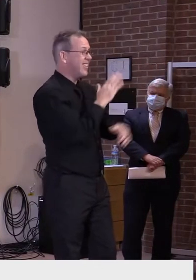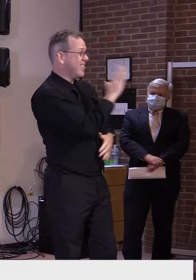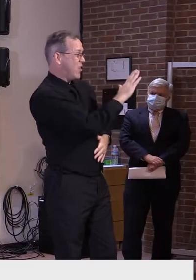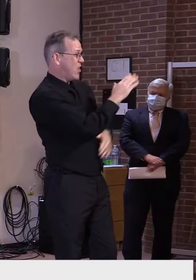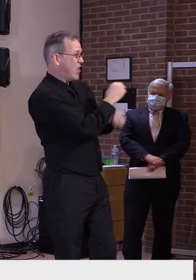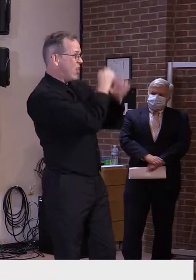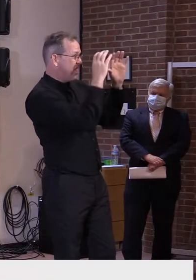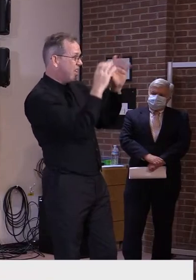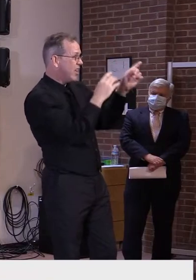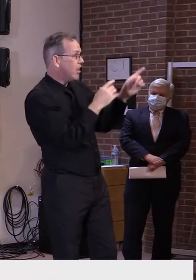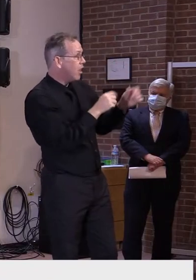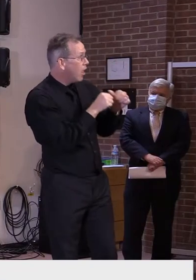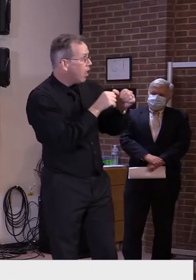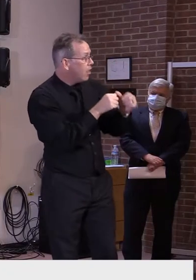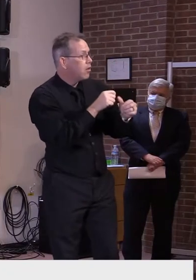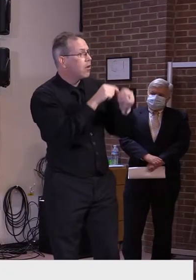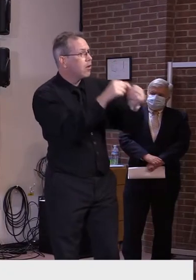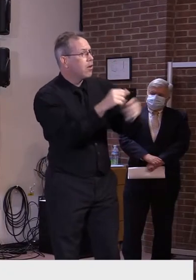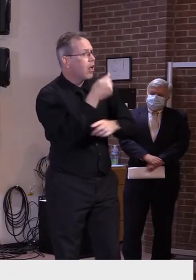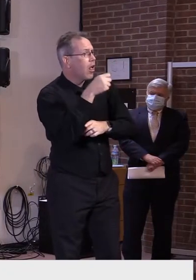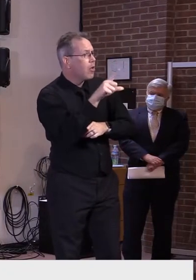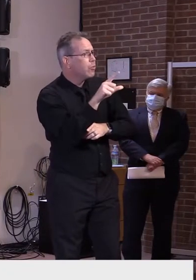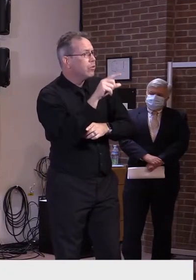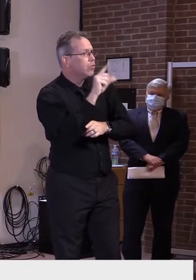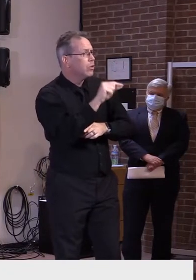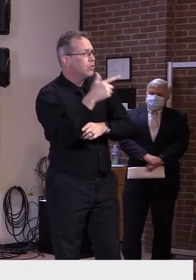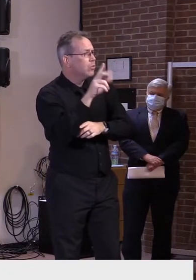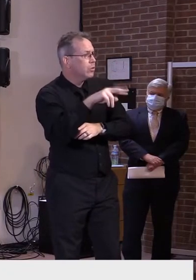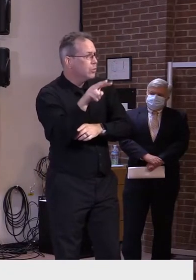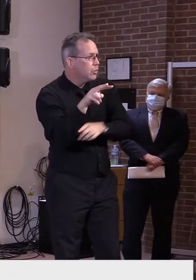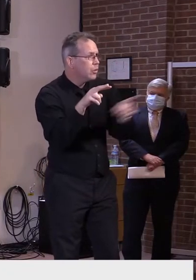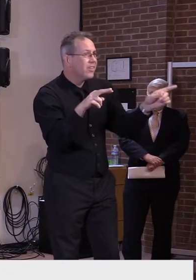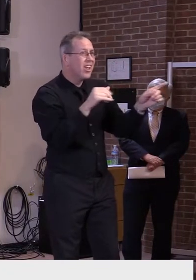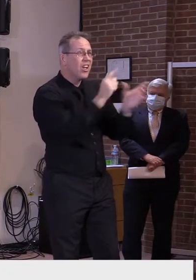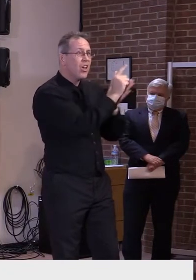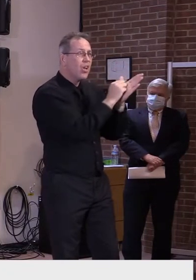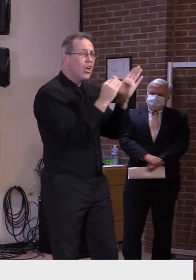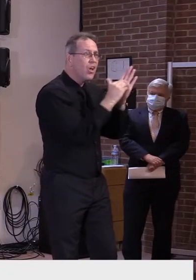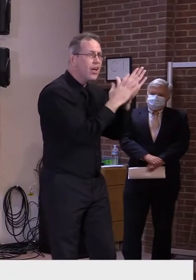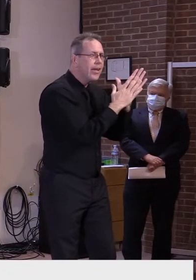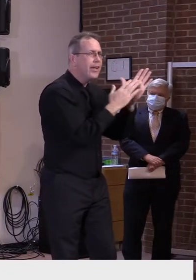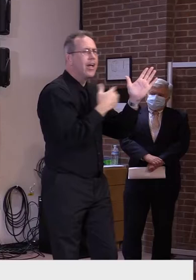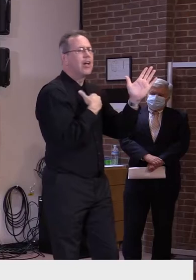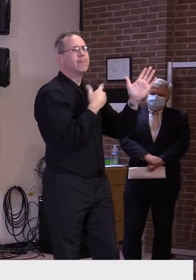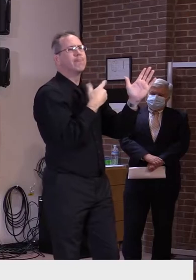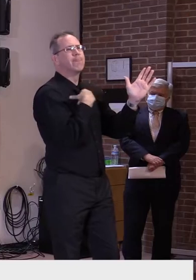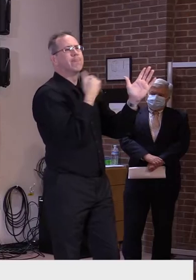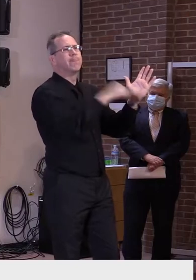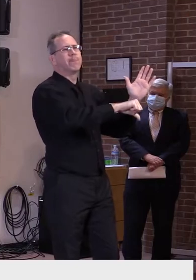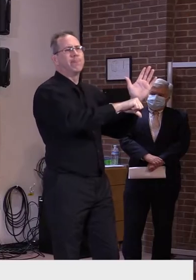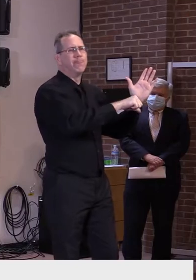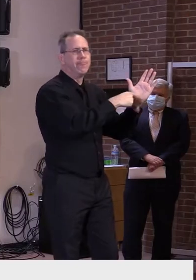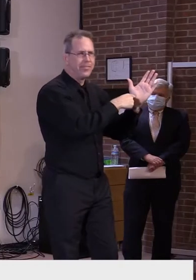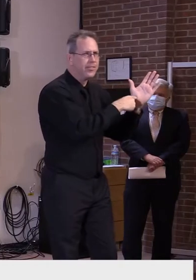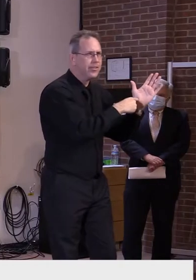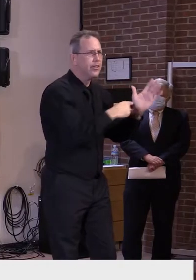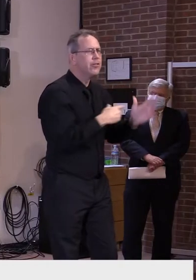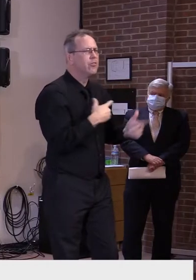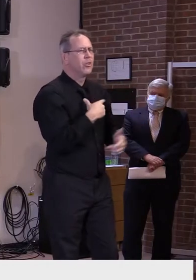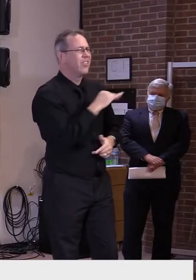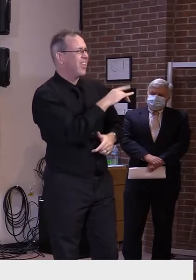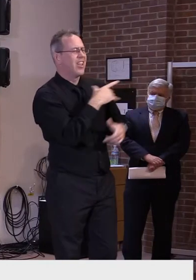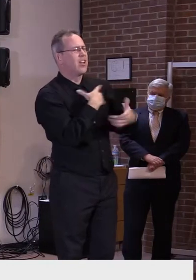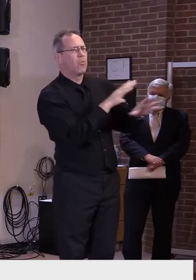veto anything else because I do not think mask mandates will move us towards our goals, and I think we need to move out